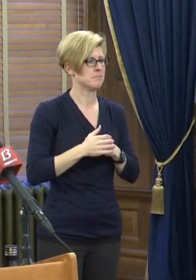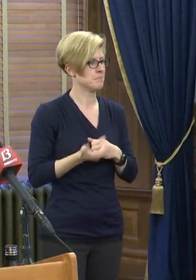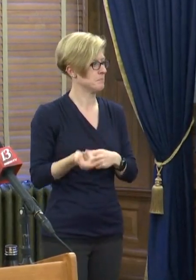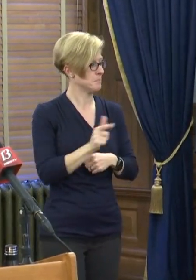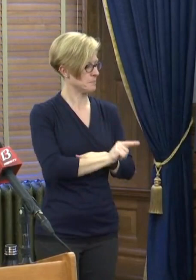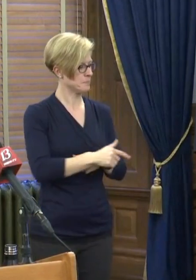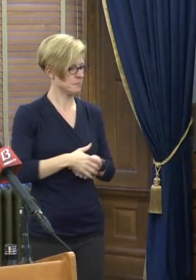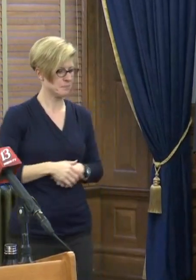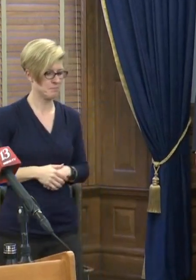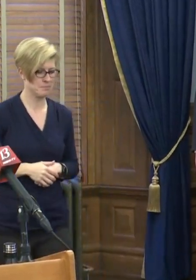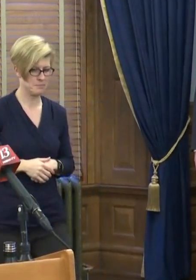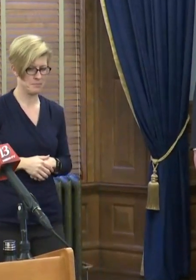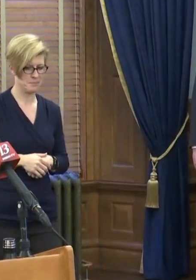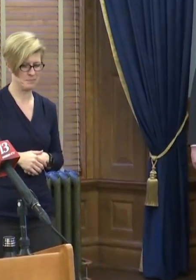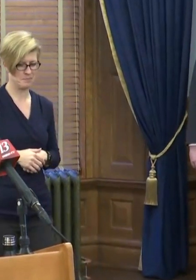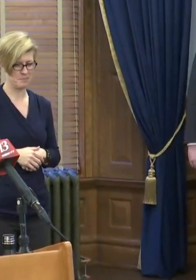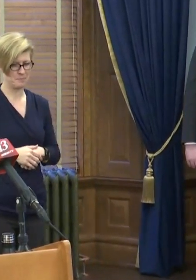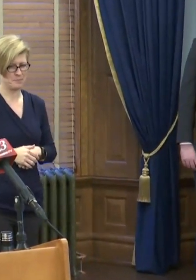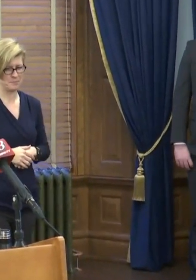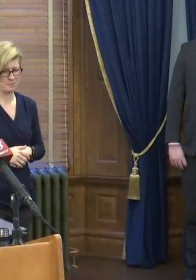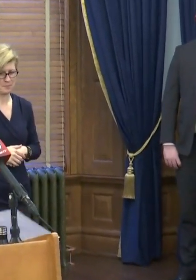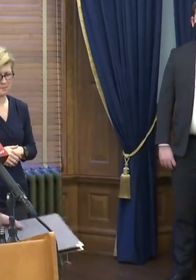Secretary.